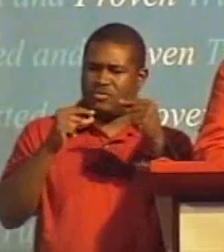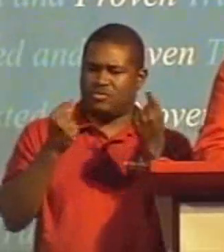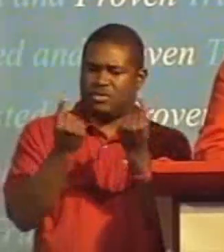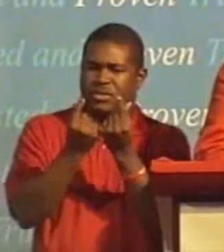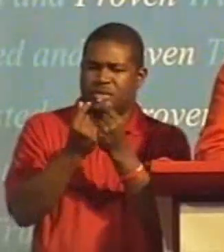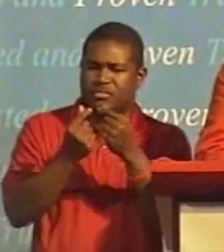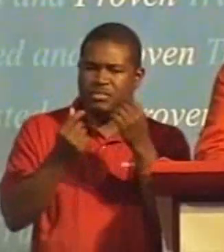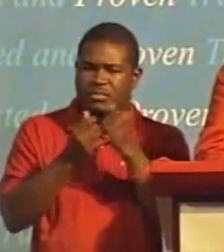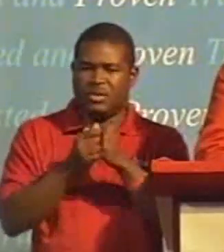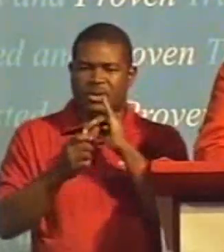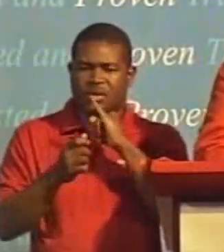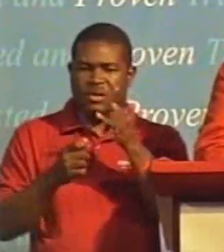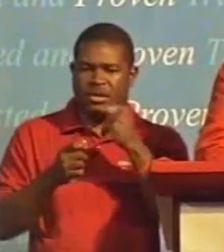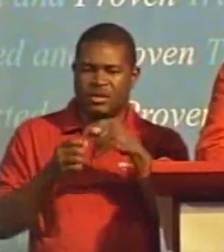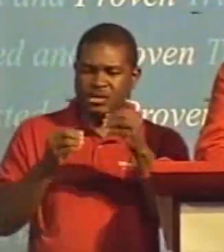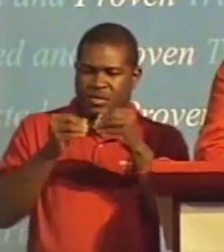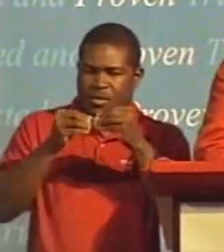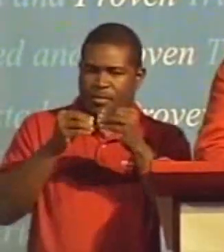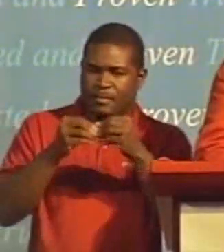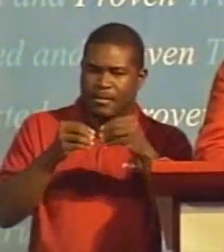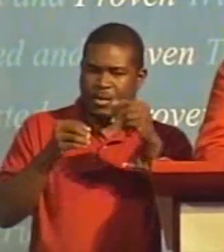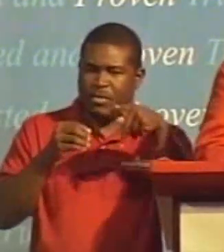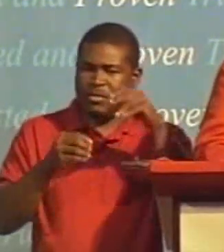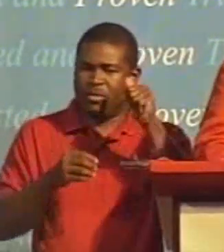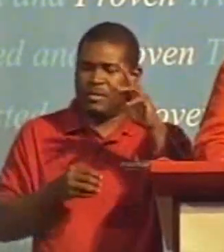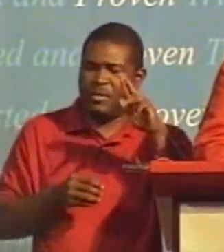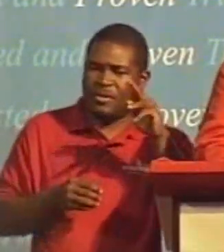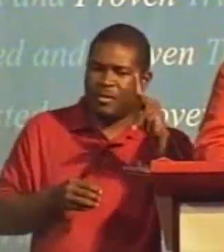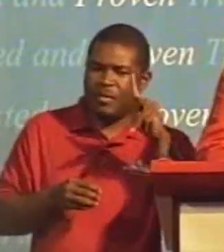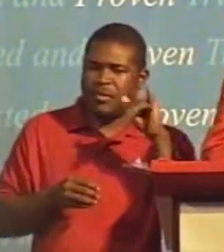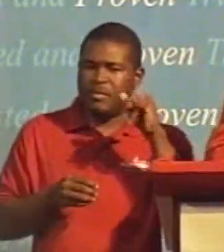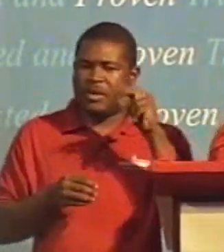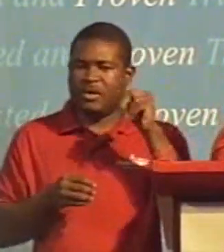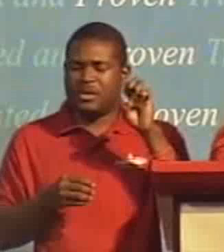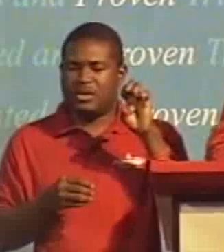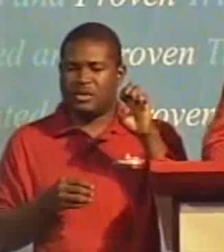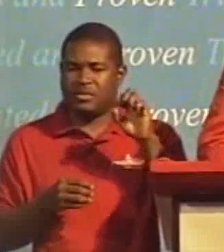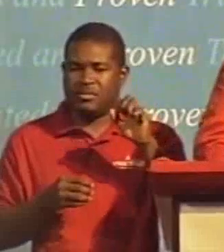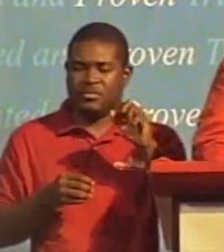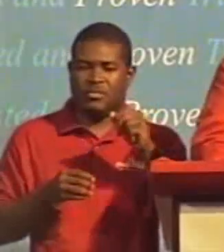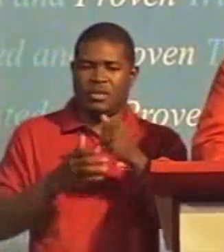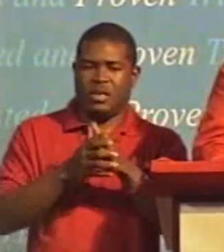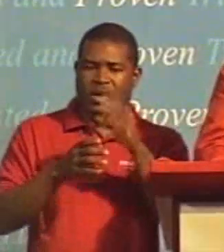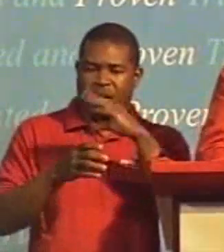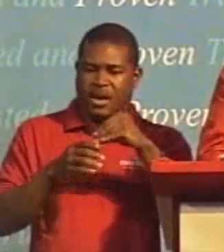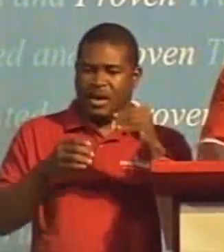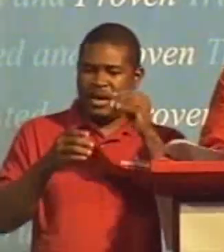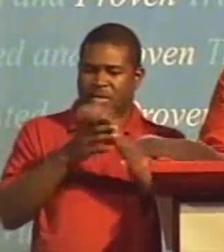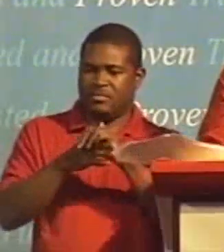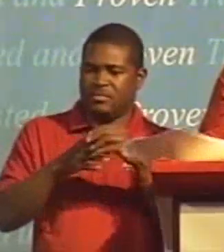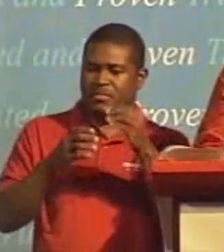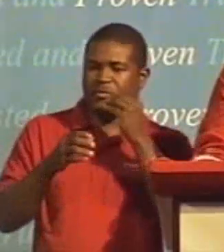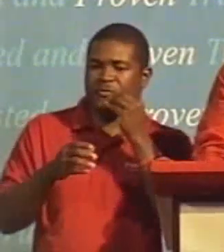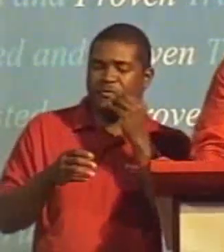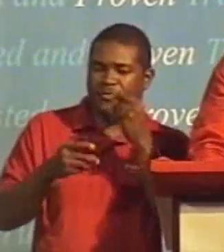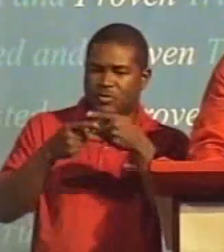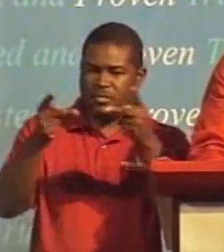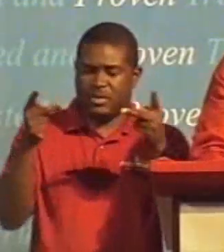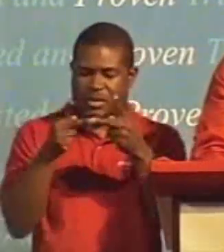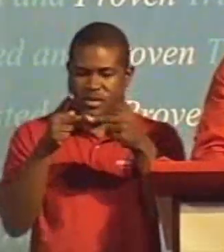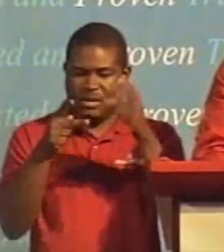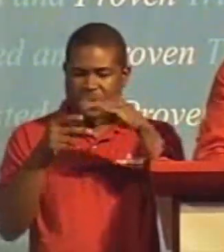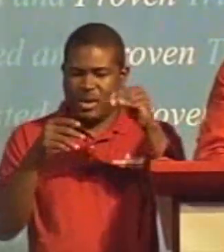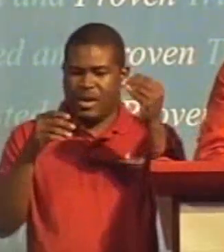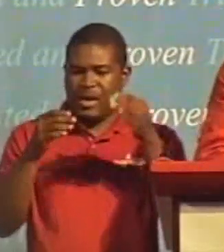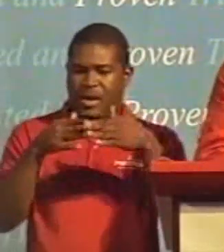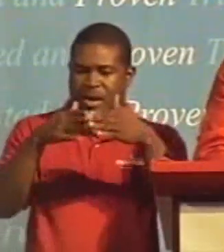include additional parking spaces, 14 trailer spaces, vending stall, and a boat ramp. We found the means by which